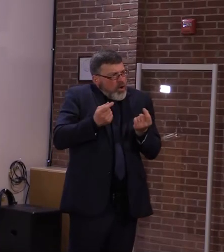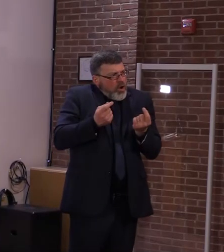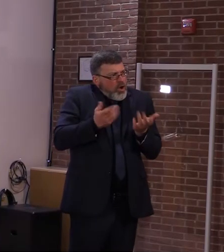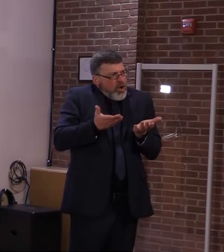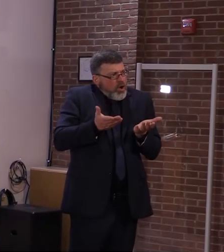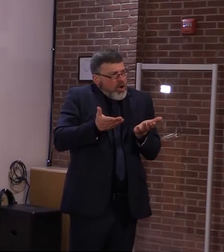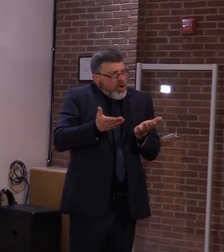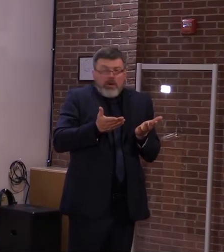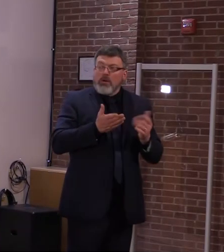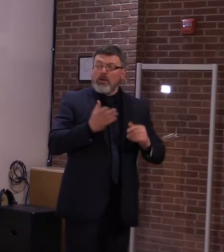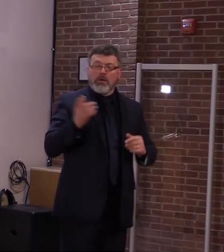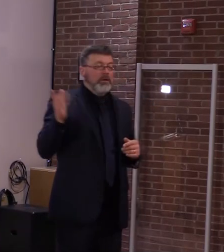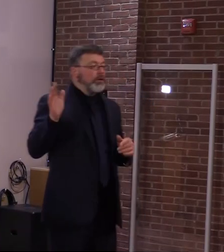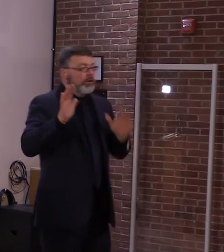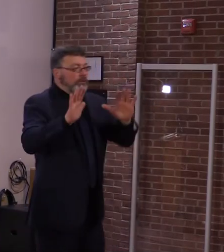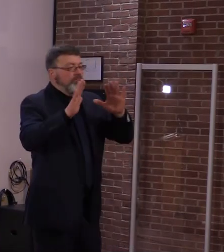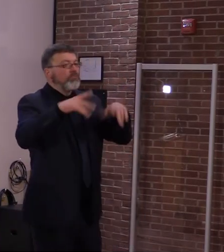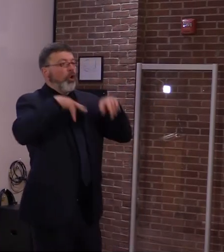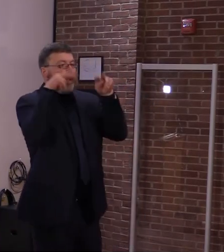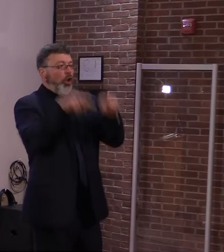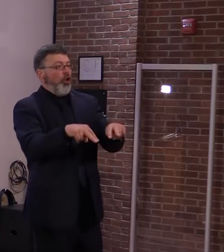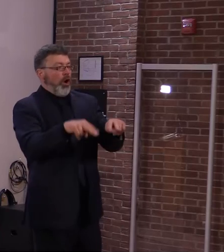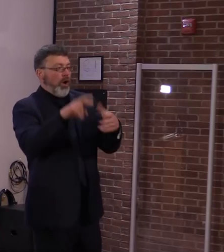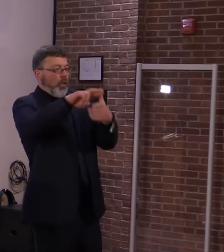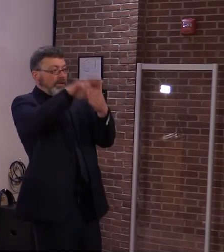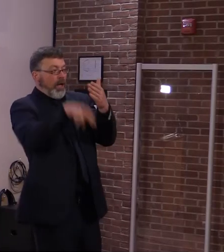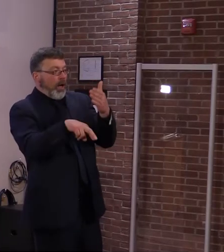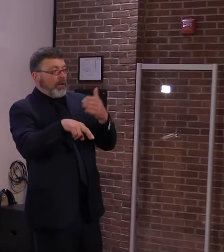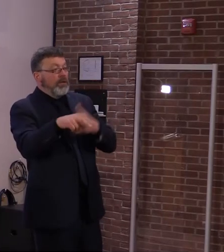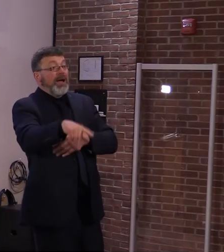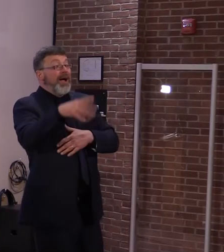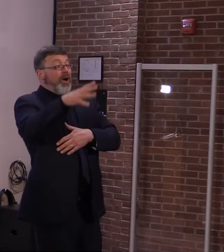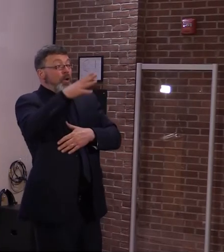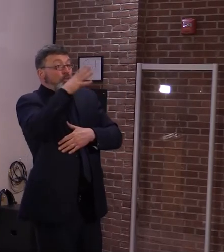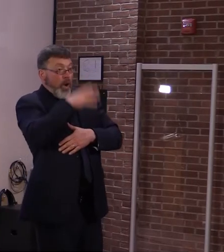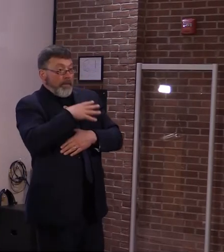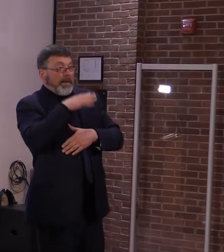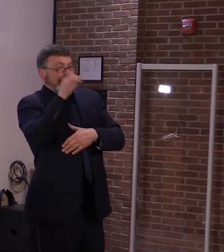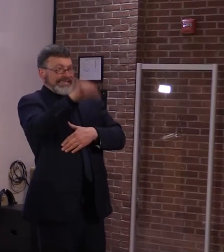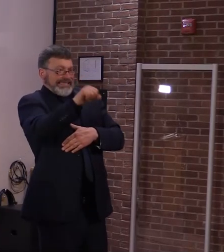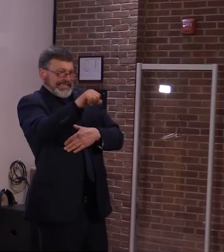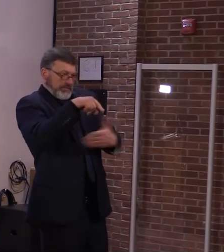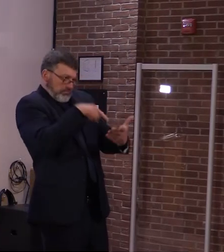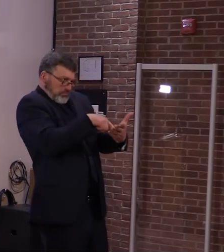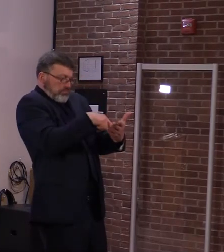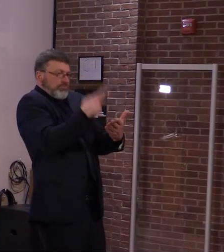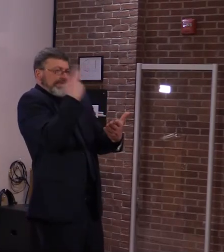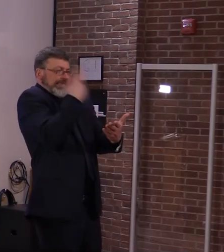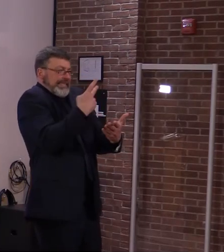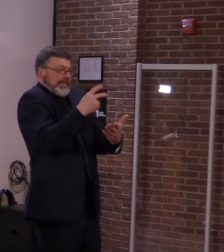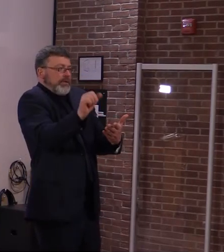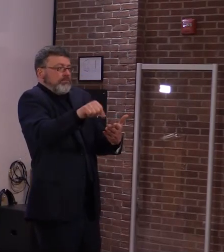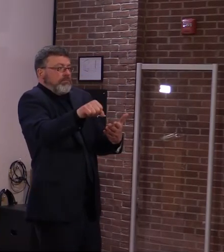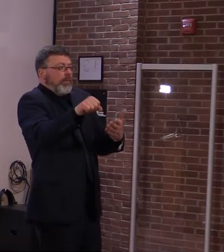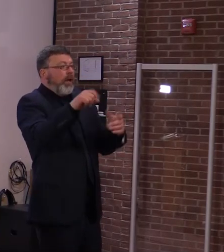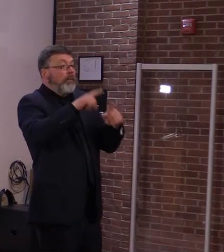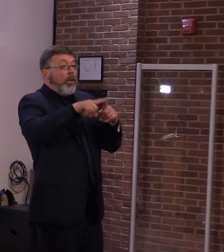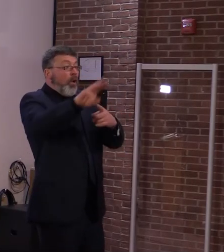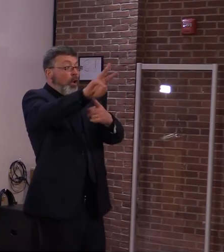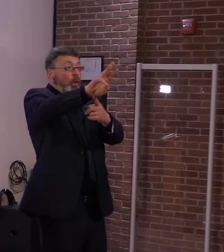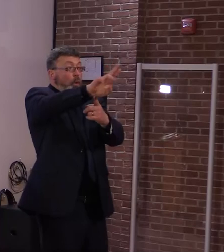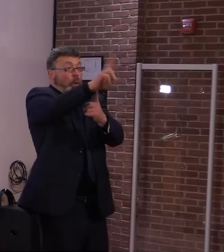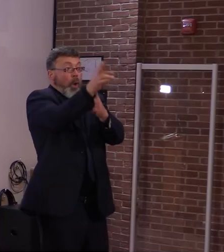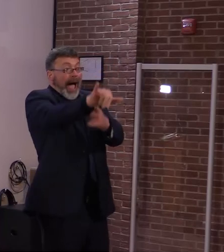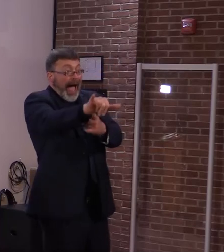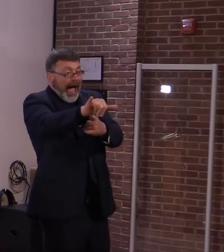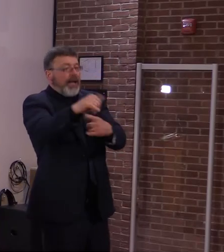women. The reason behind that is not always clear. But if there are factors in